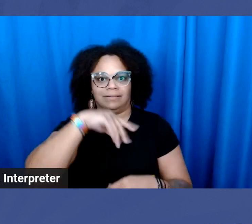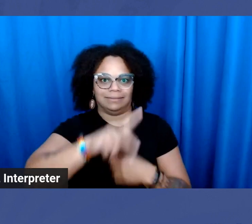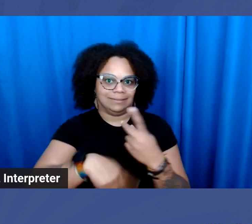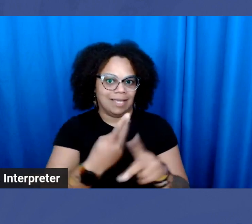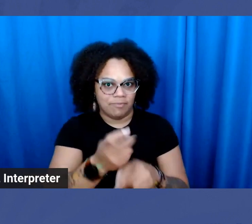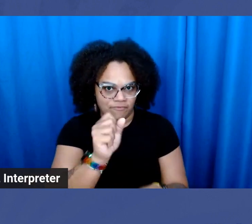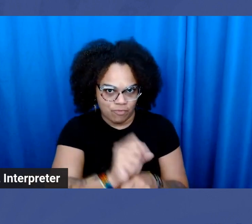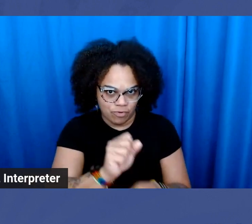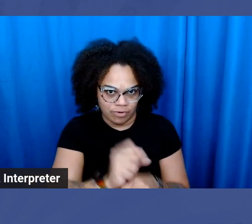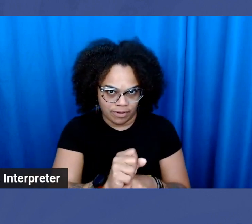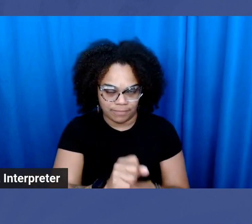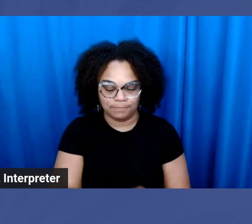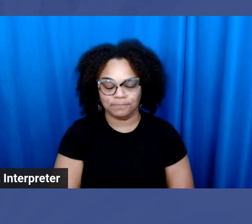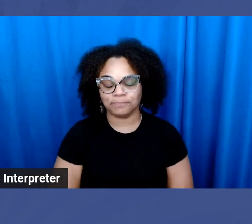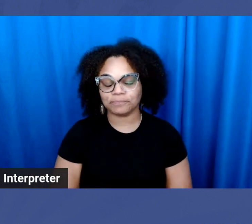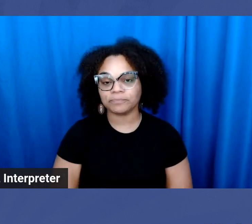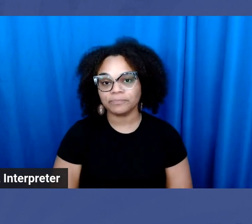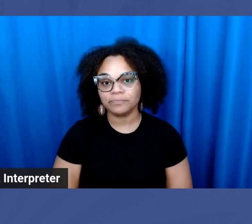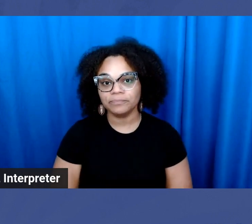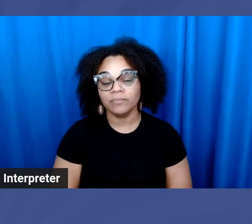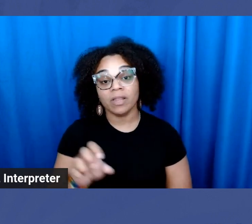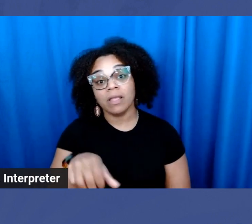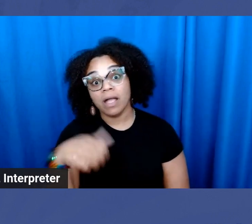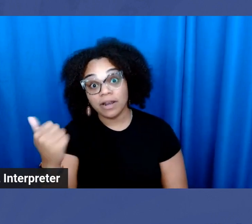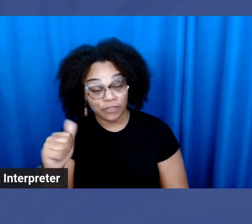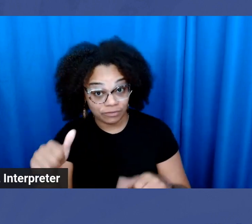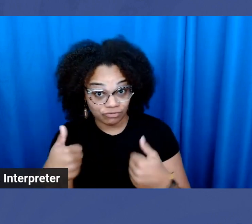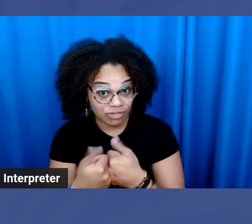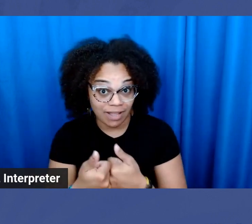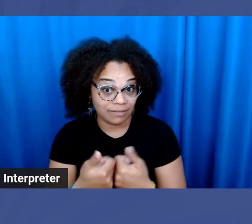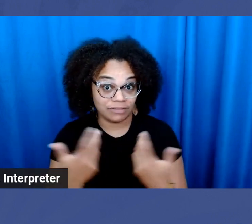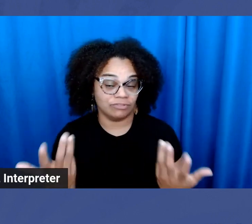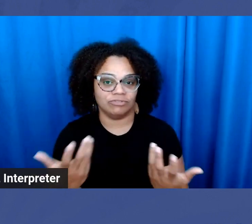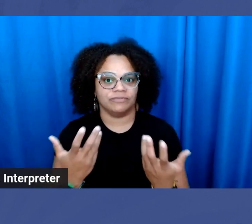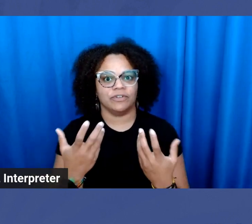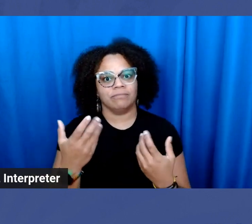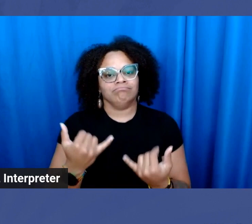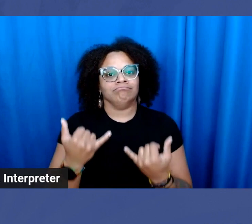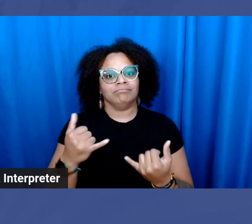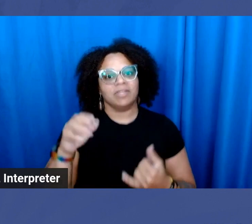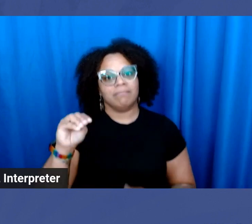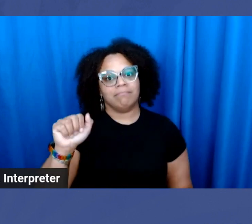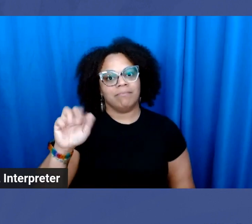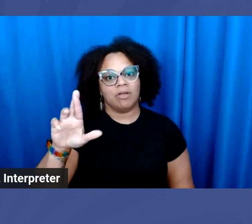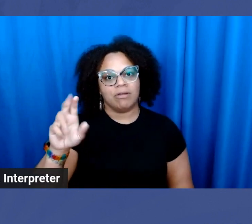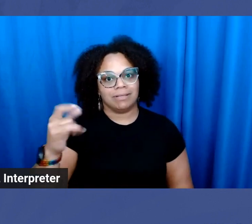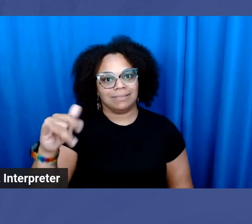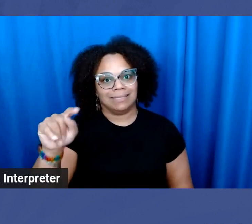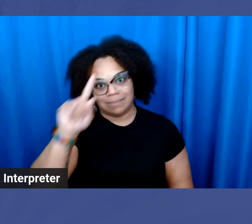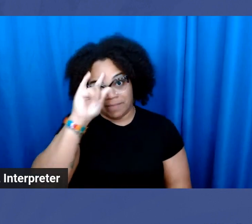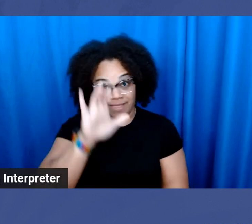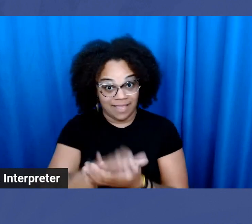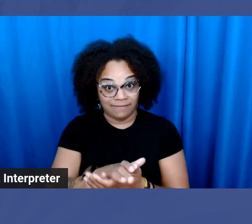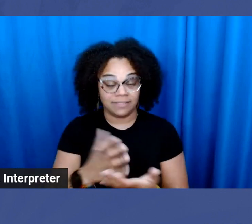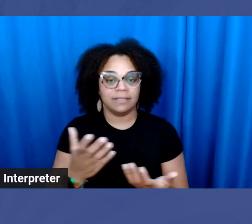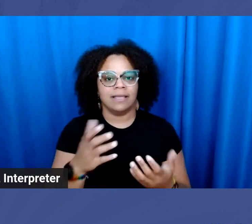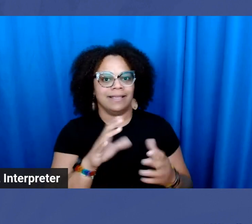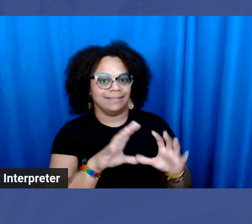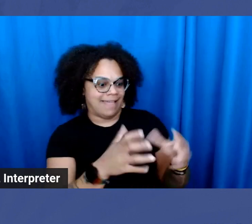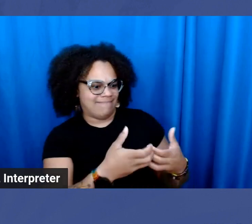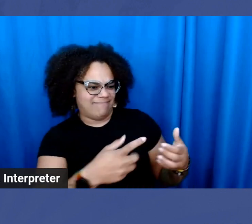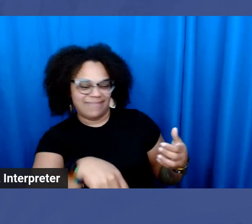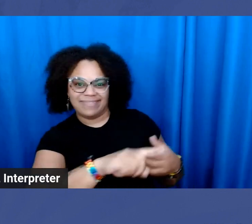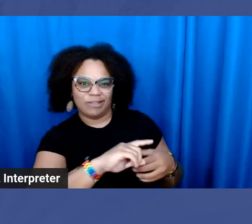itself, end quote. Another challenge to classical Marxist beliefs that the commodity is without voice and